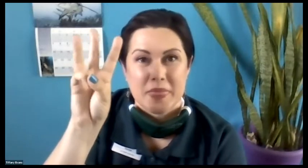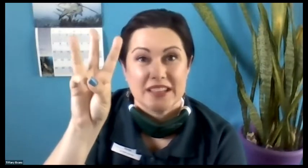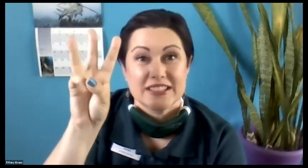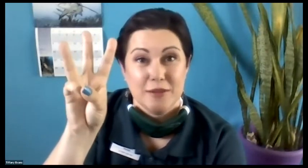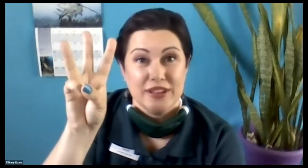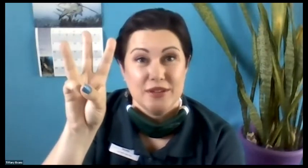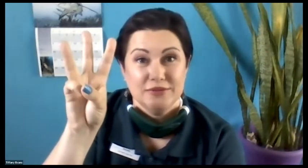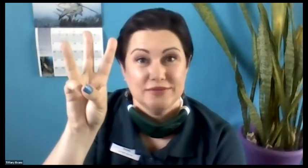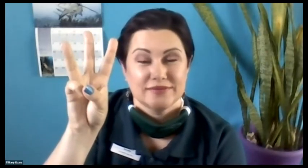W,